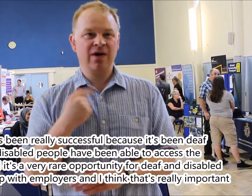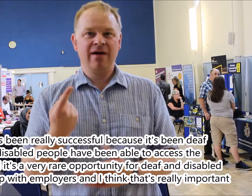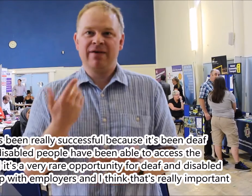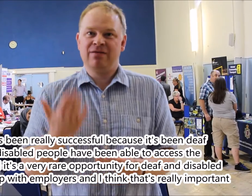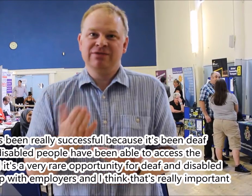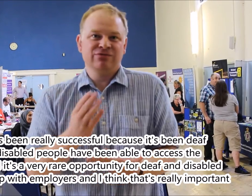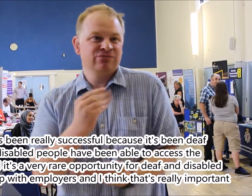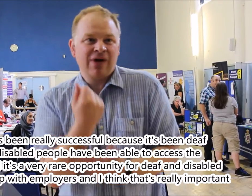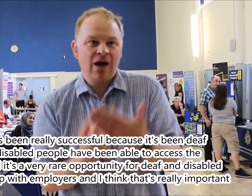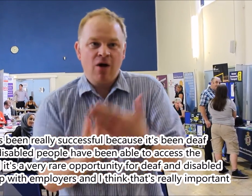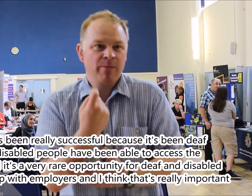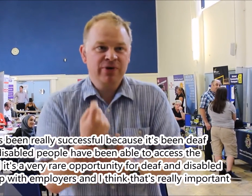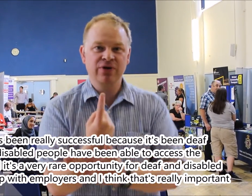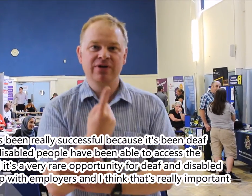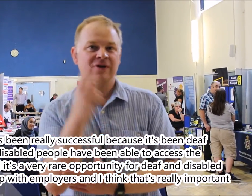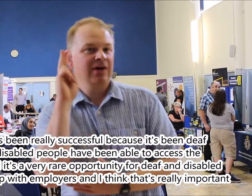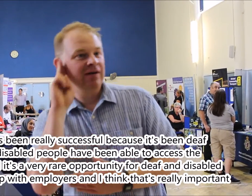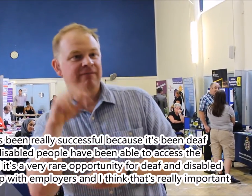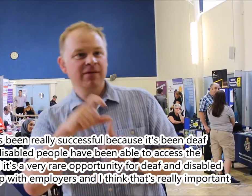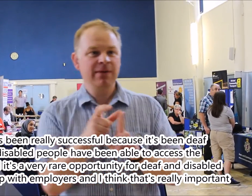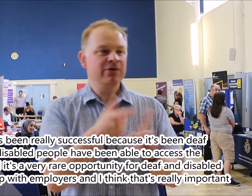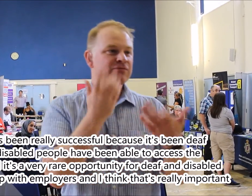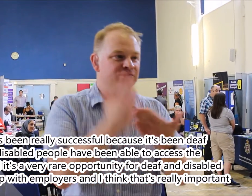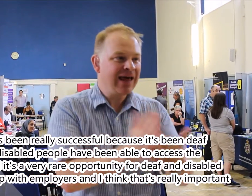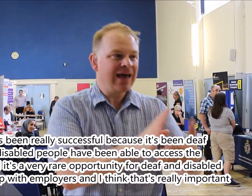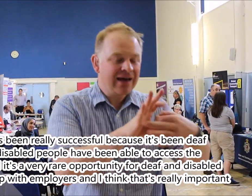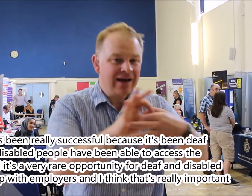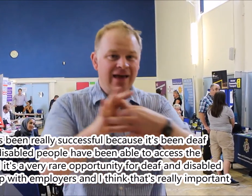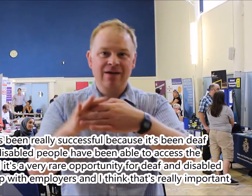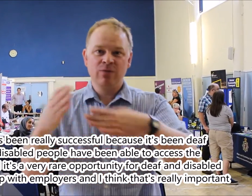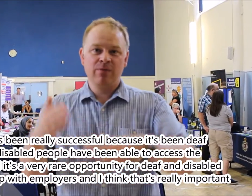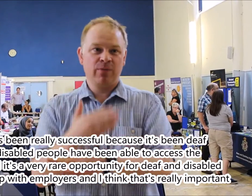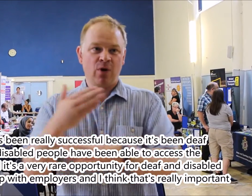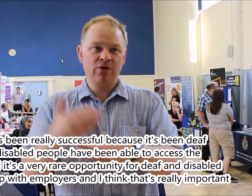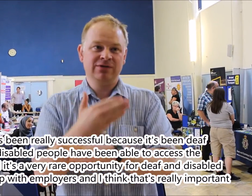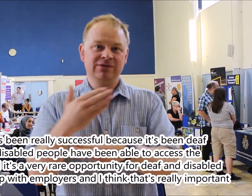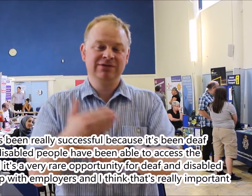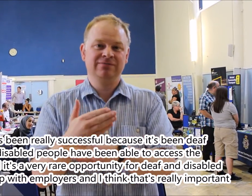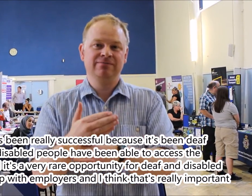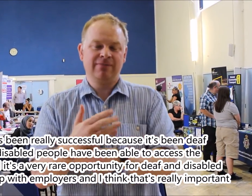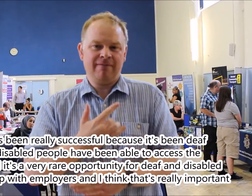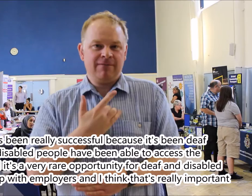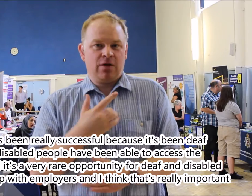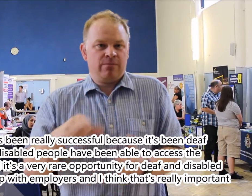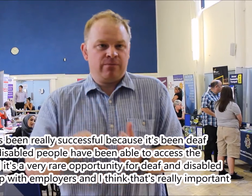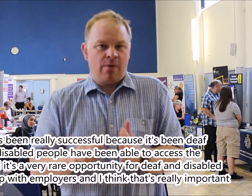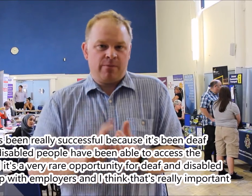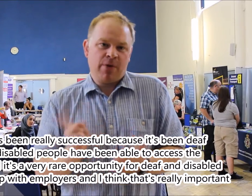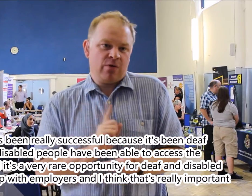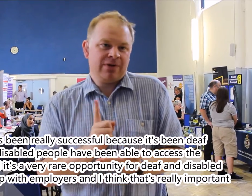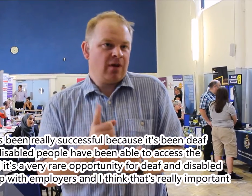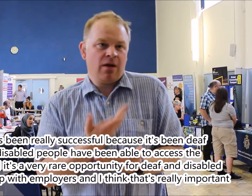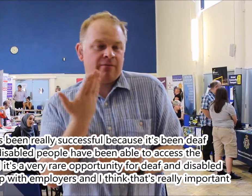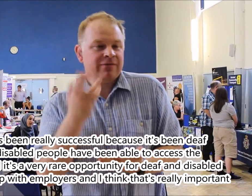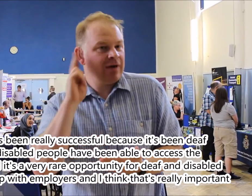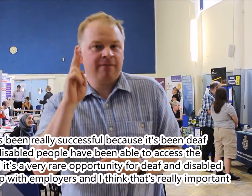the information, and it's a very rare opportunity that deaf and disabled people get to link up with employers, and I think that's really,